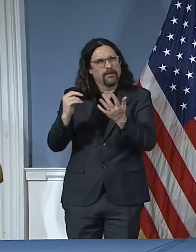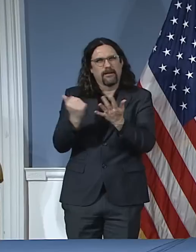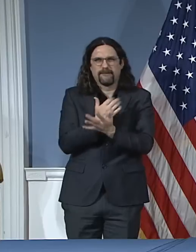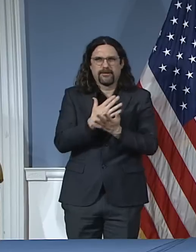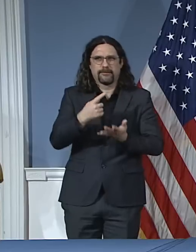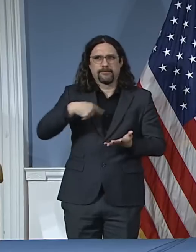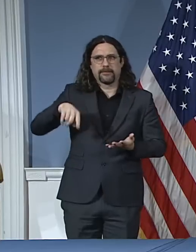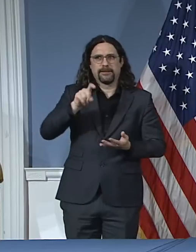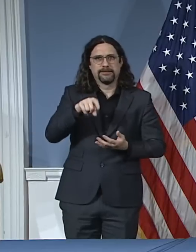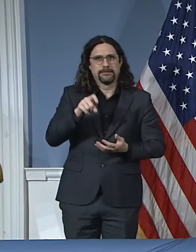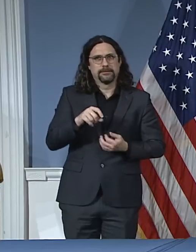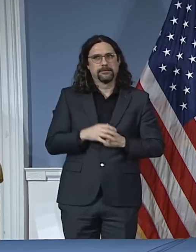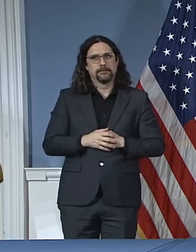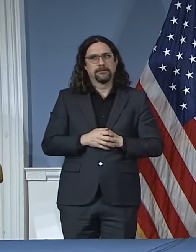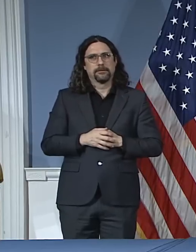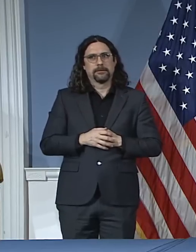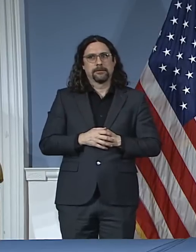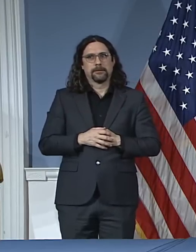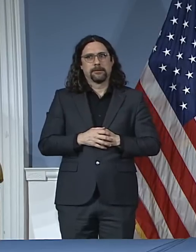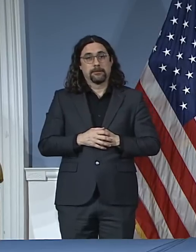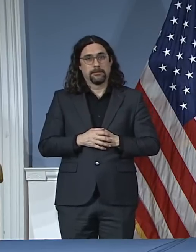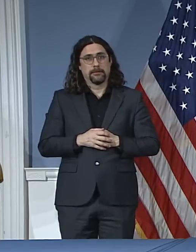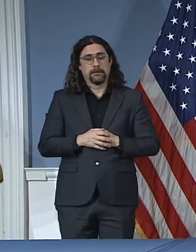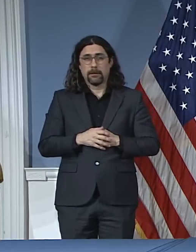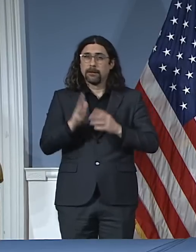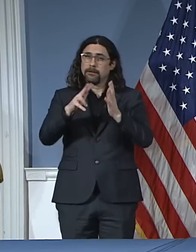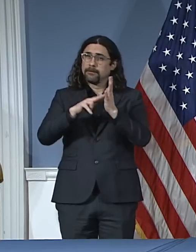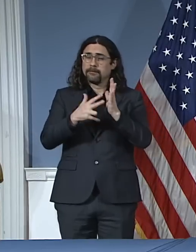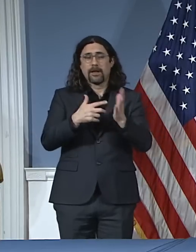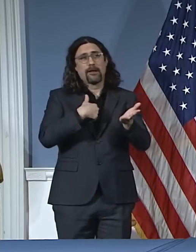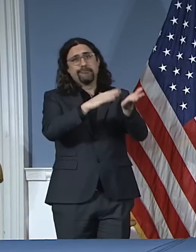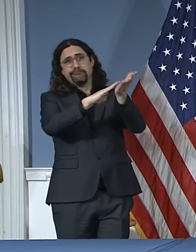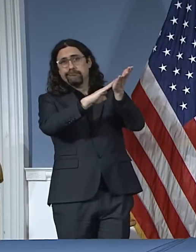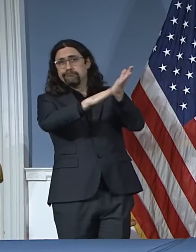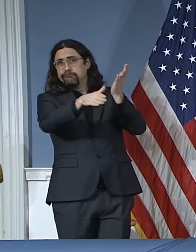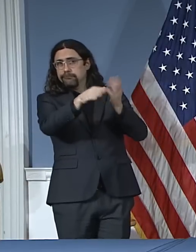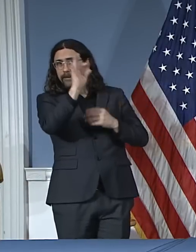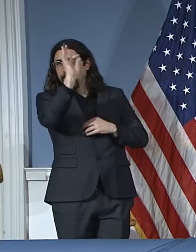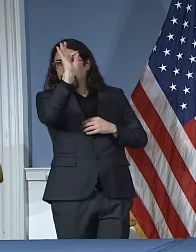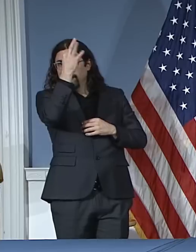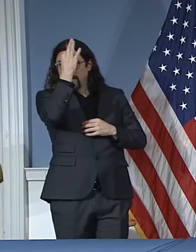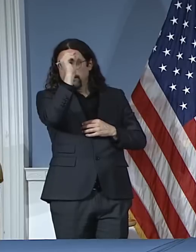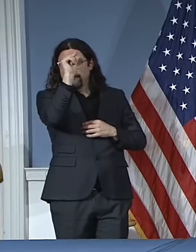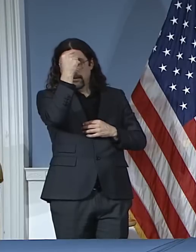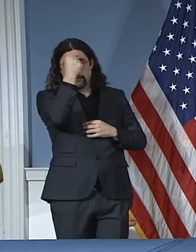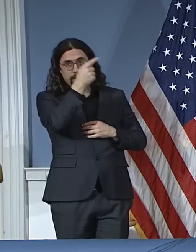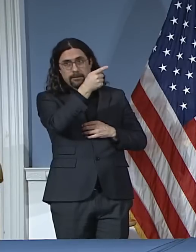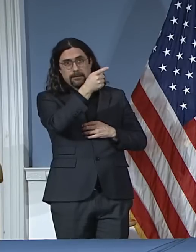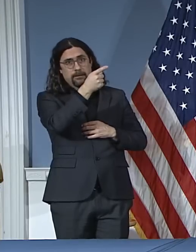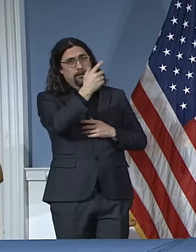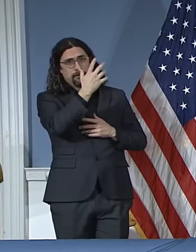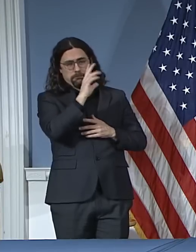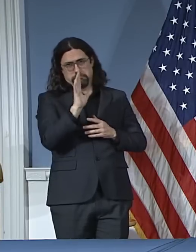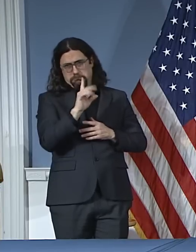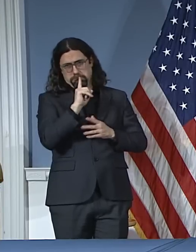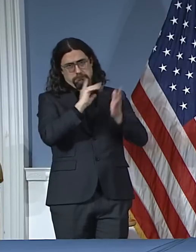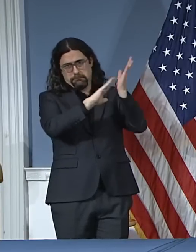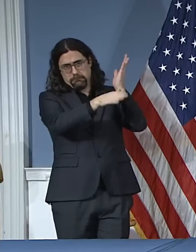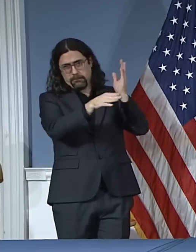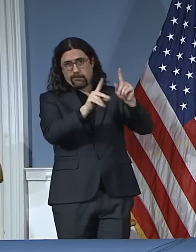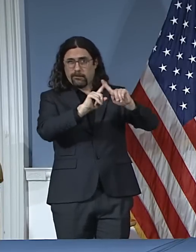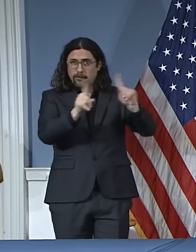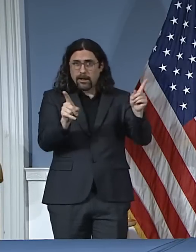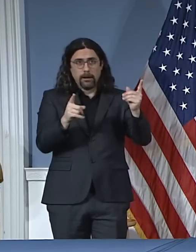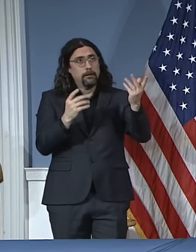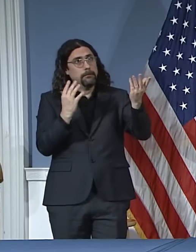does say that if we can effectively produce something in New York City, even if it is not exactly the ideal we would want, but